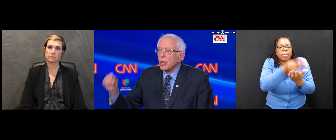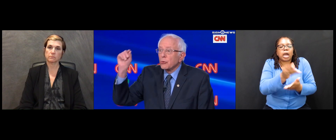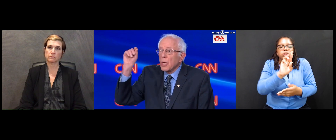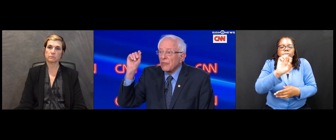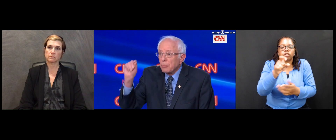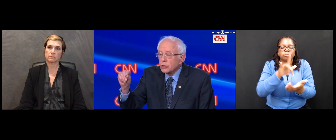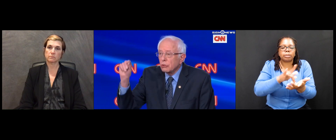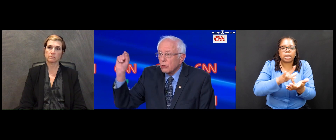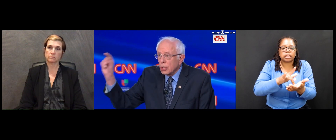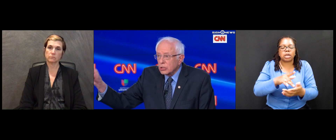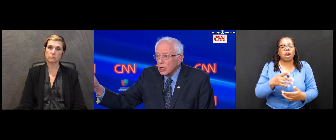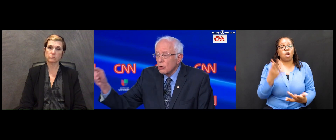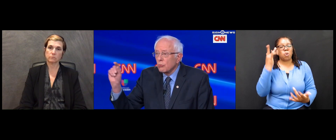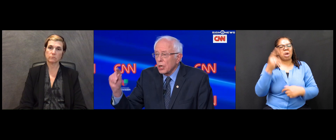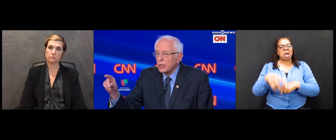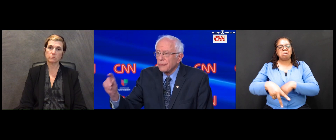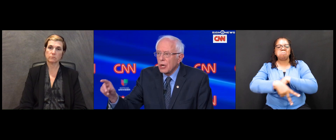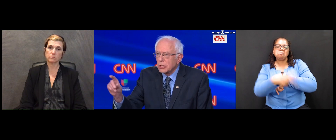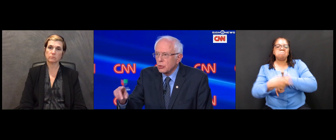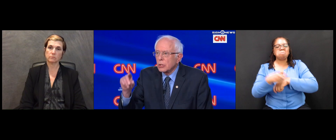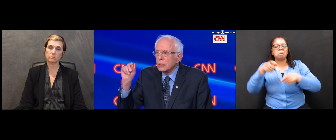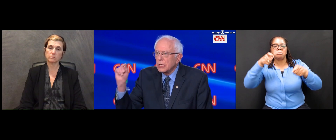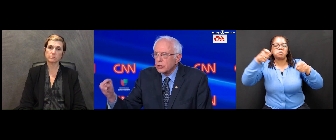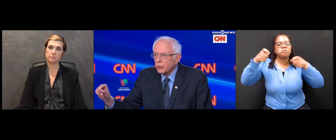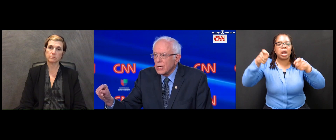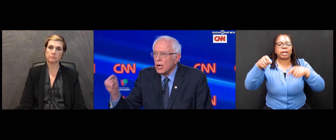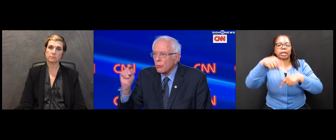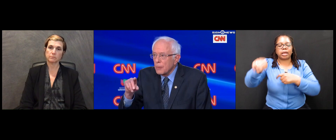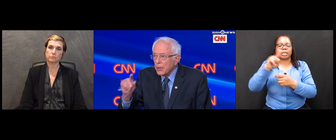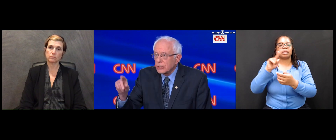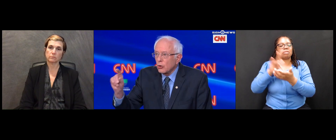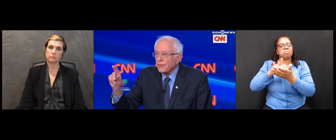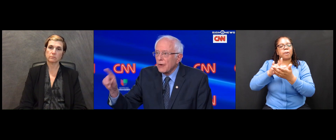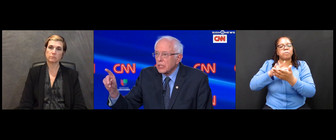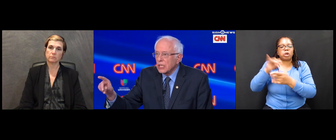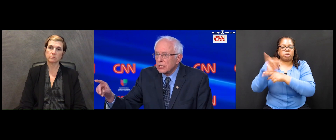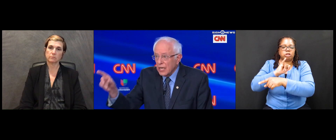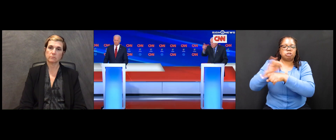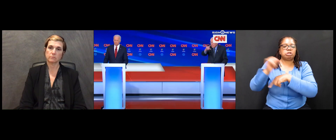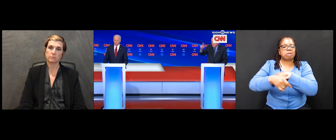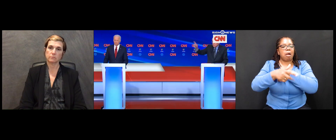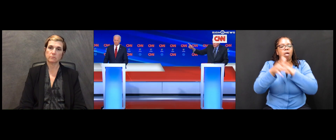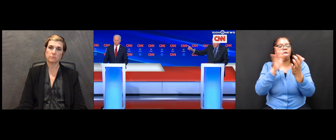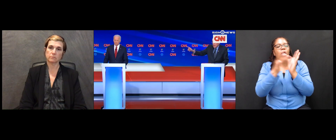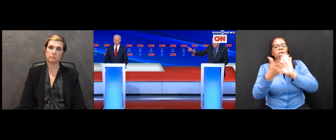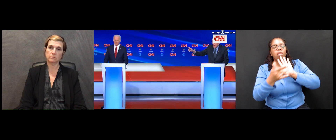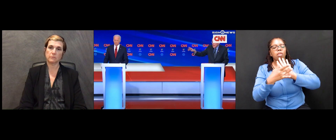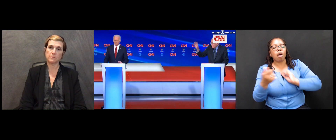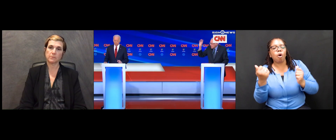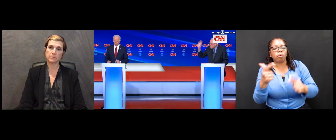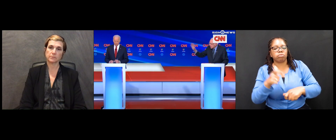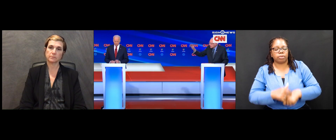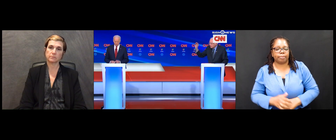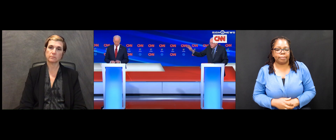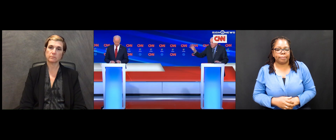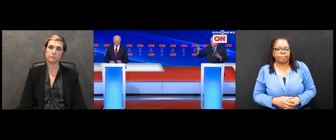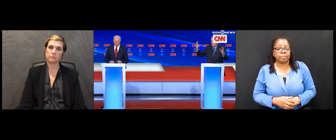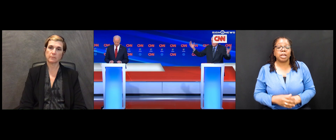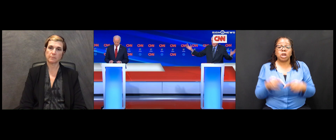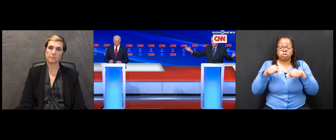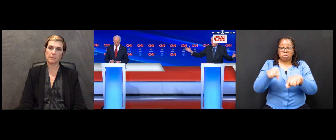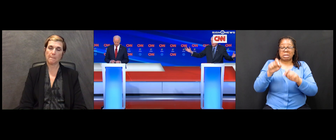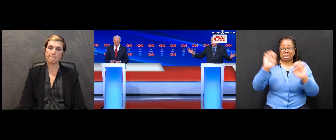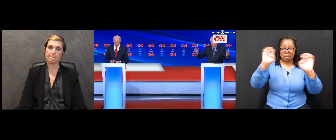need because we have a bunch of crooks who are running the pharmaceutical industry, ripping us off every single day? And I'll tell you something right now. In the midst of